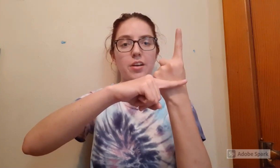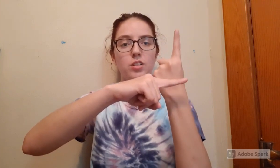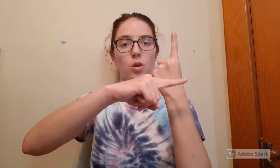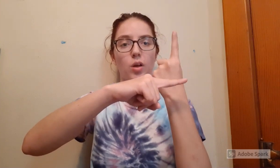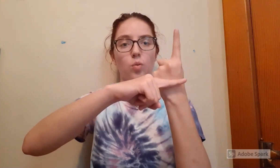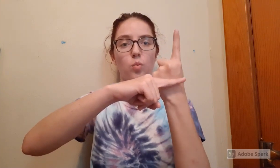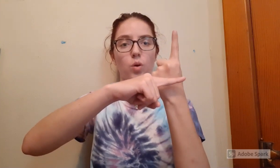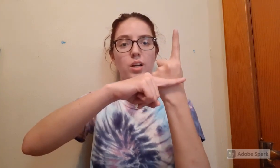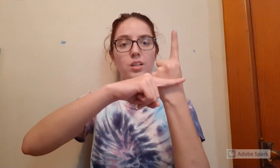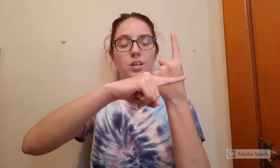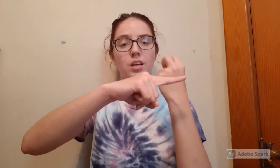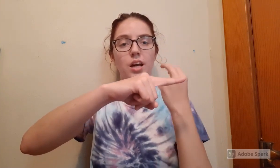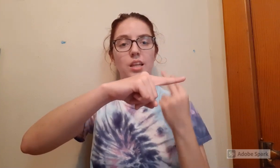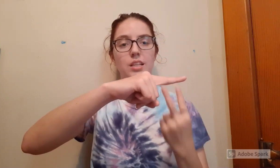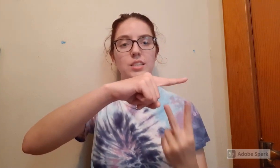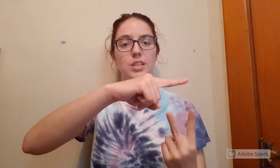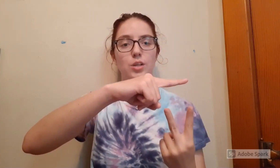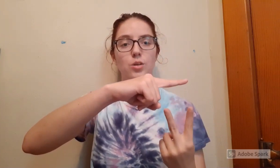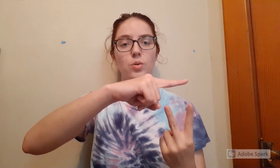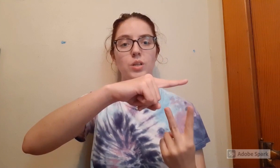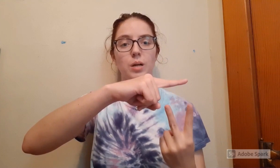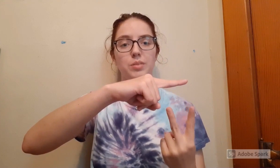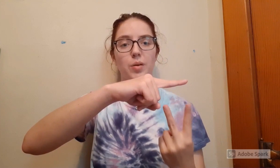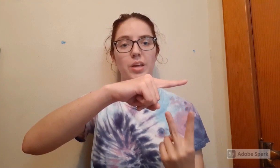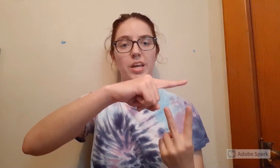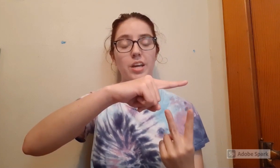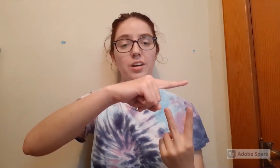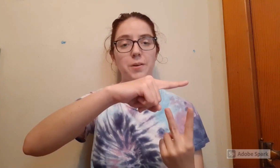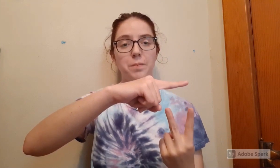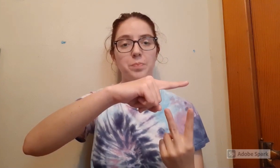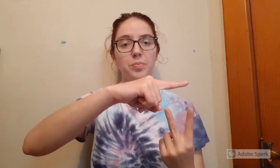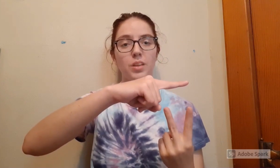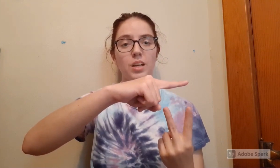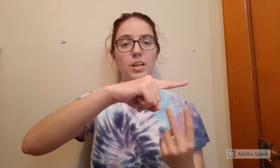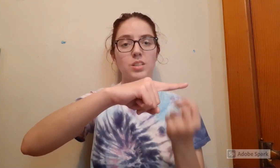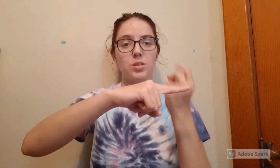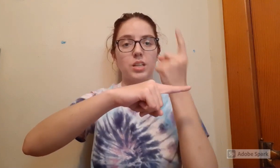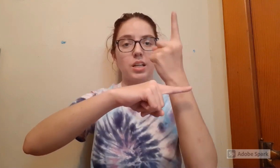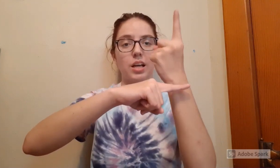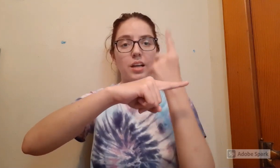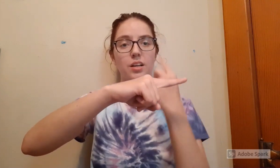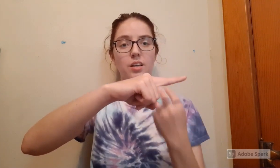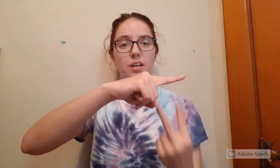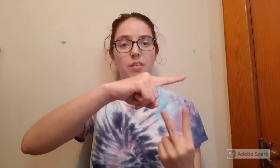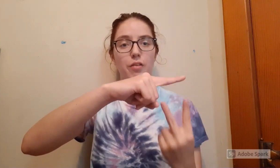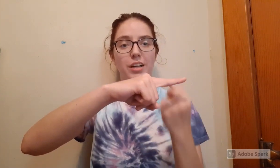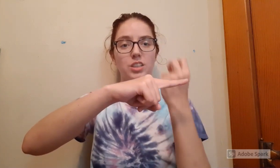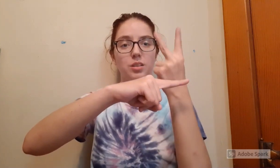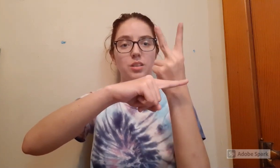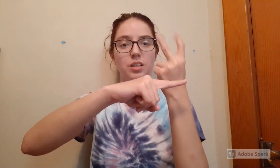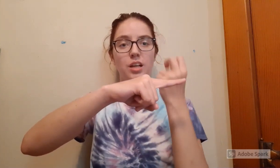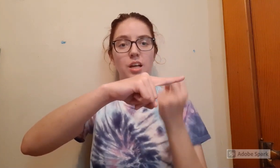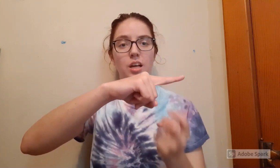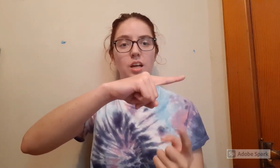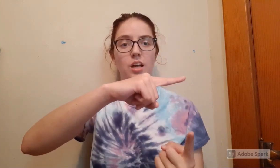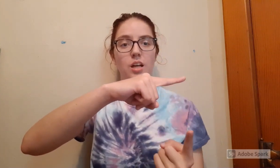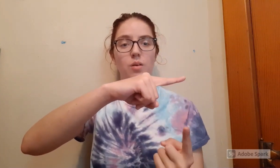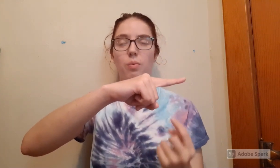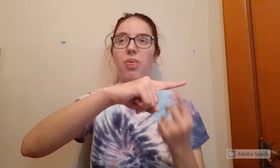So like 1, and then 2 comes down here. So it's kind of like a fraction.